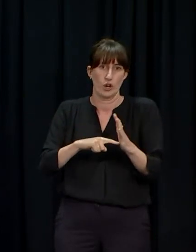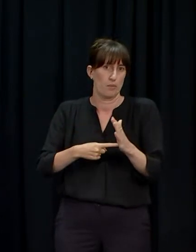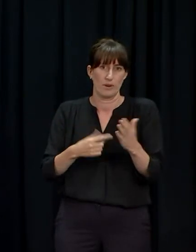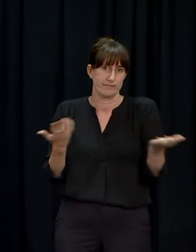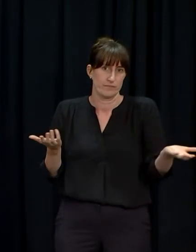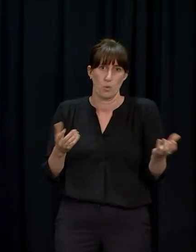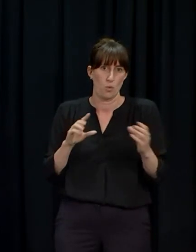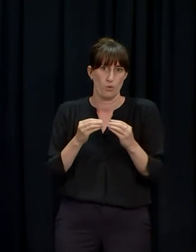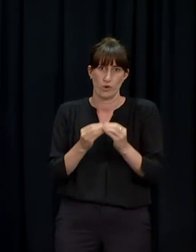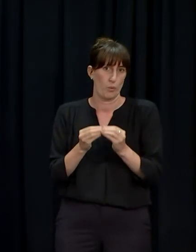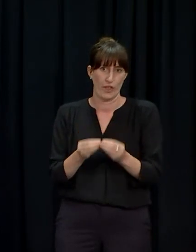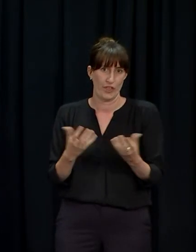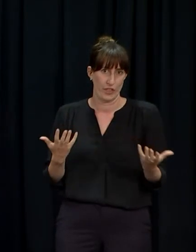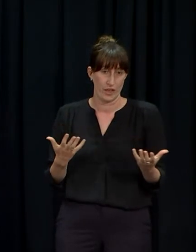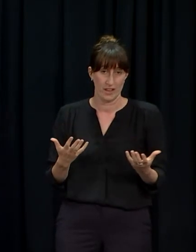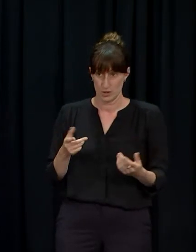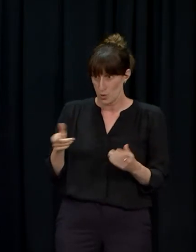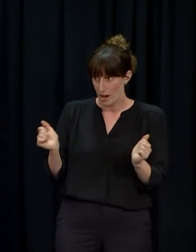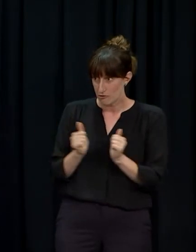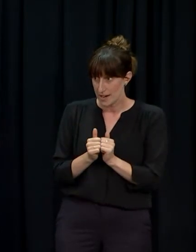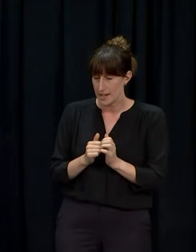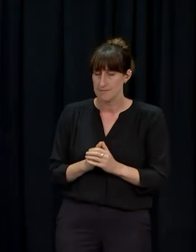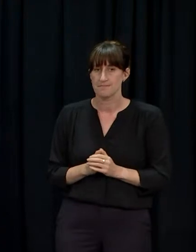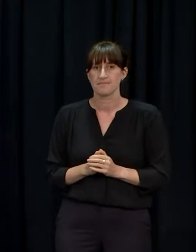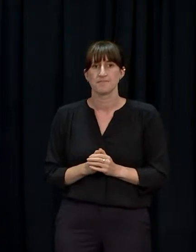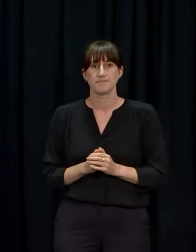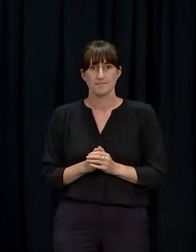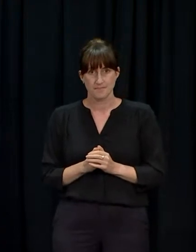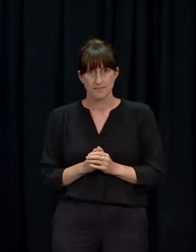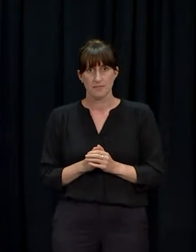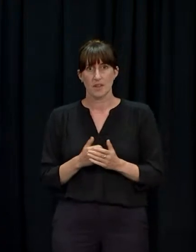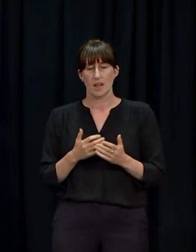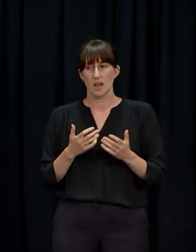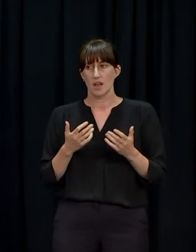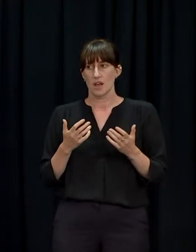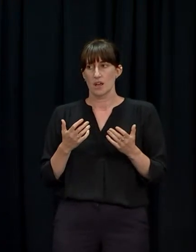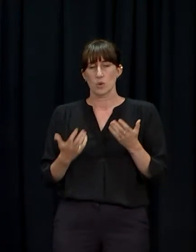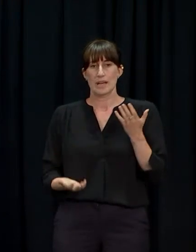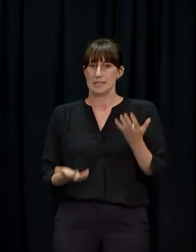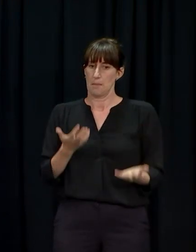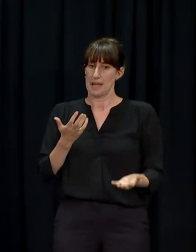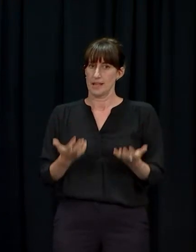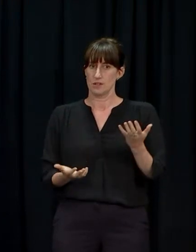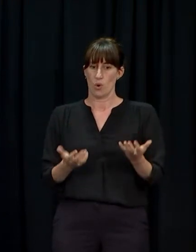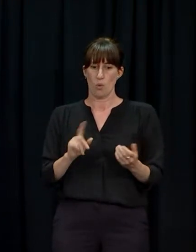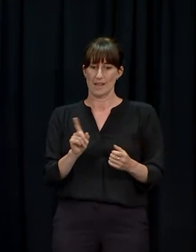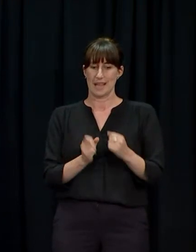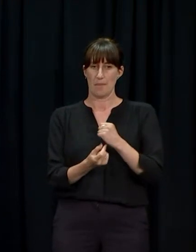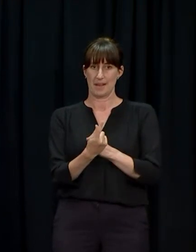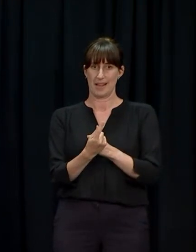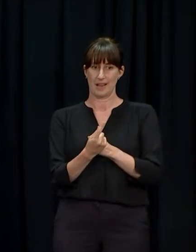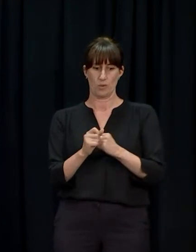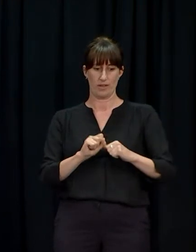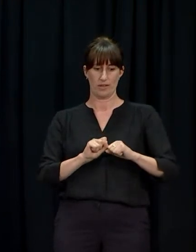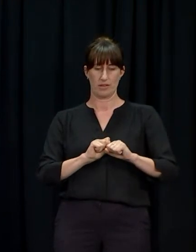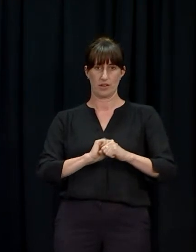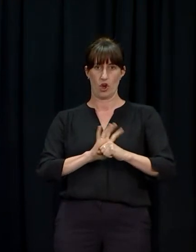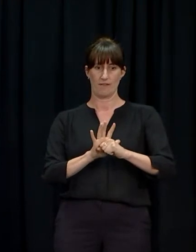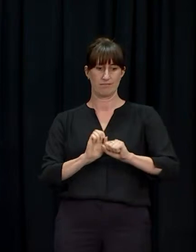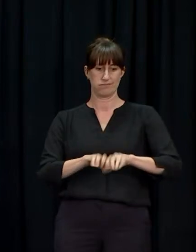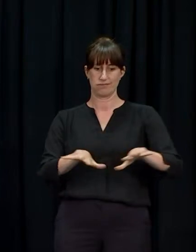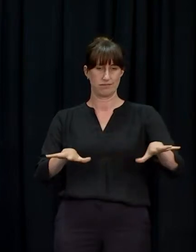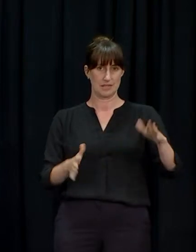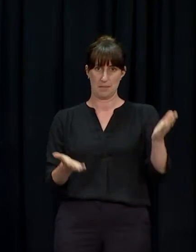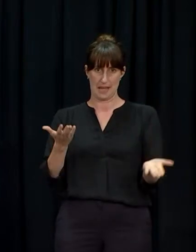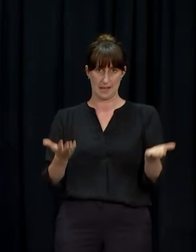risk, one of the things that the modelling has shown us is that depends on the scale of your outbreak. So when it's low, as in the case with